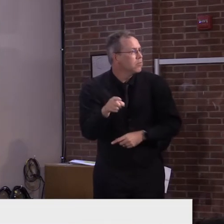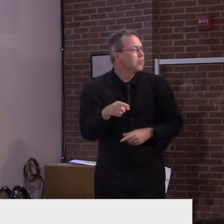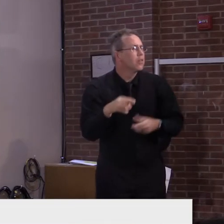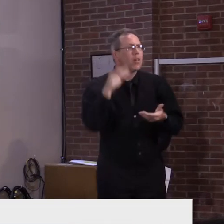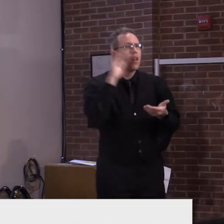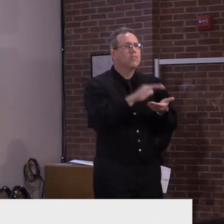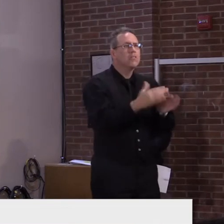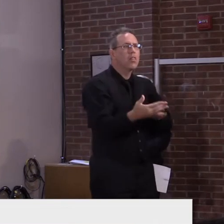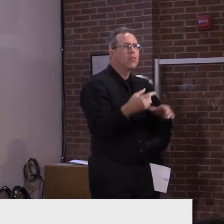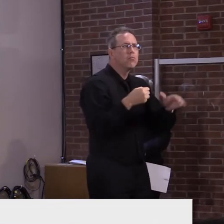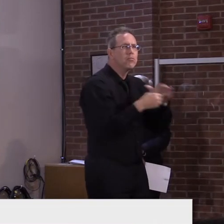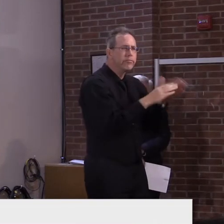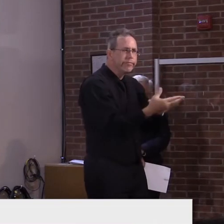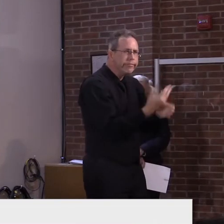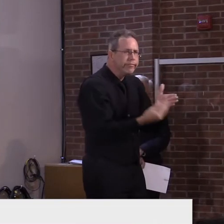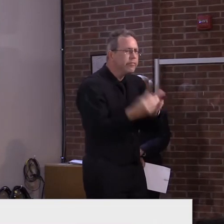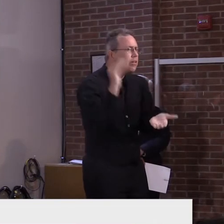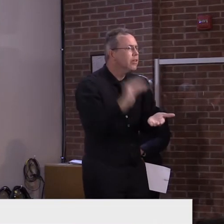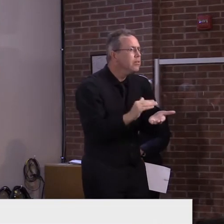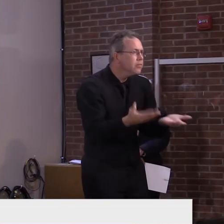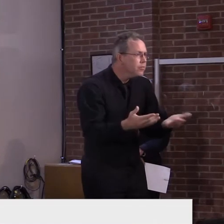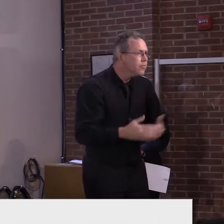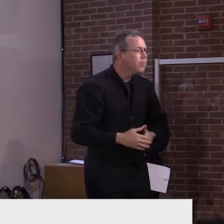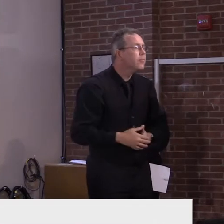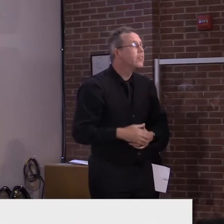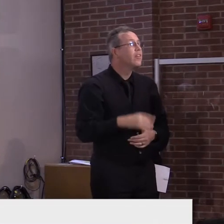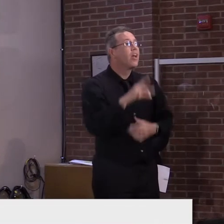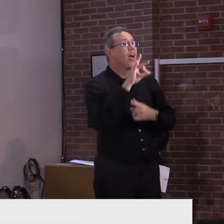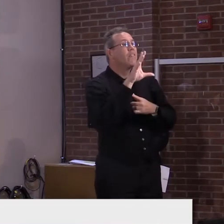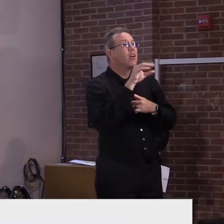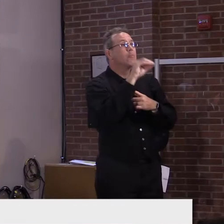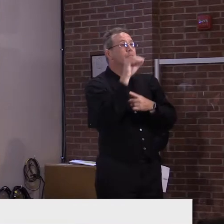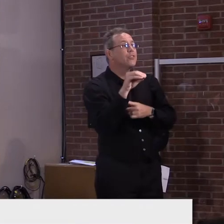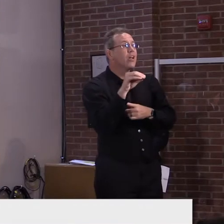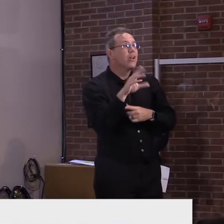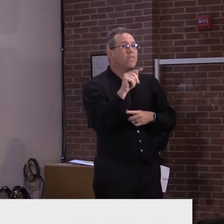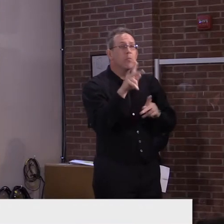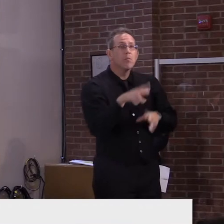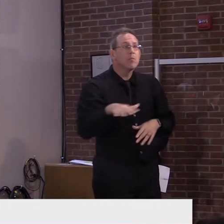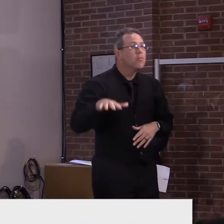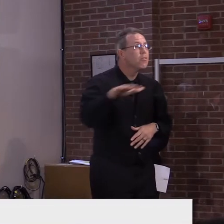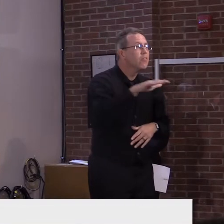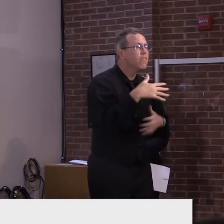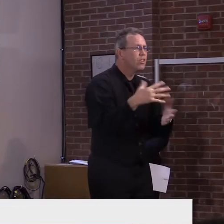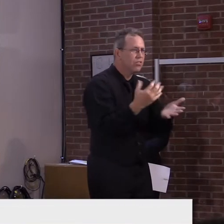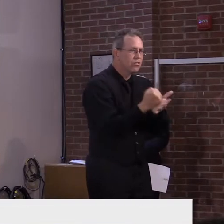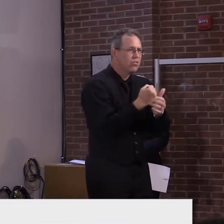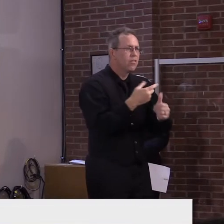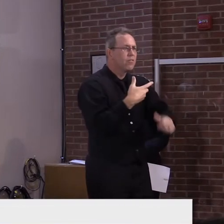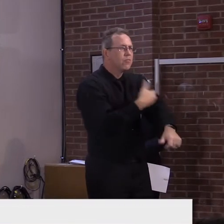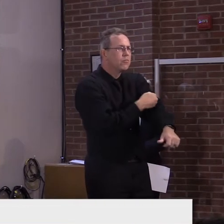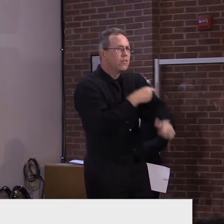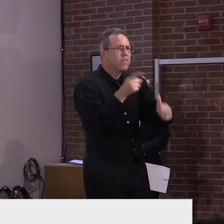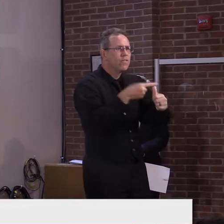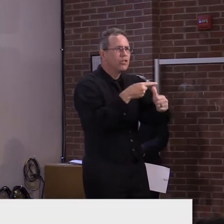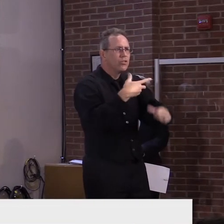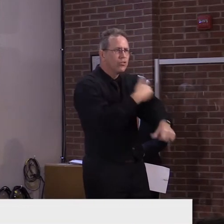those eligible and 75% of our total population have at least one dose, as well as